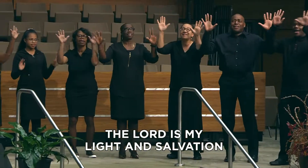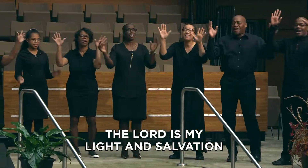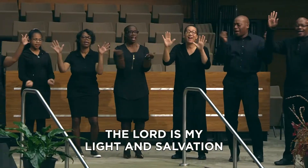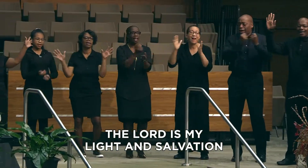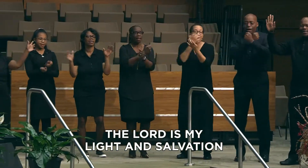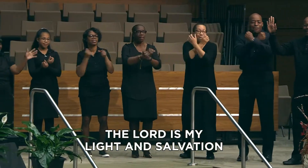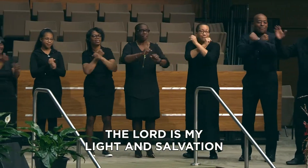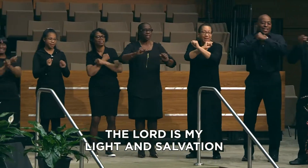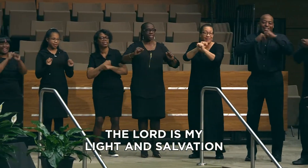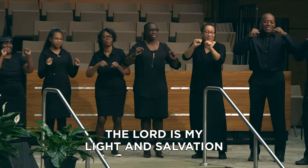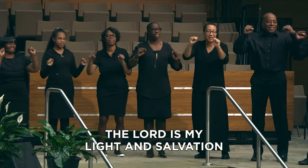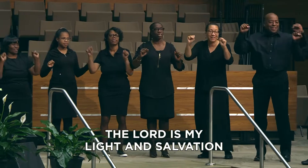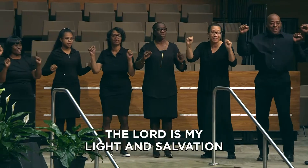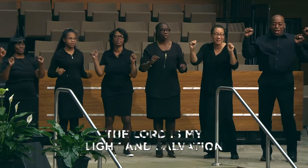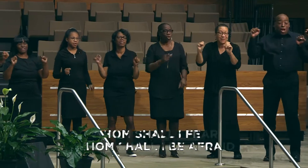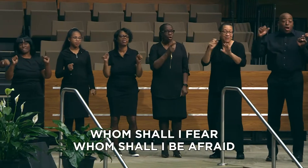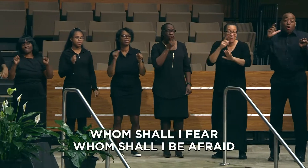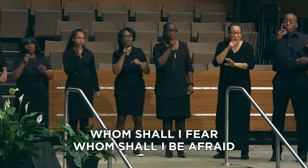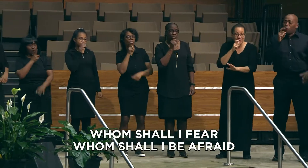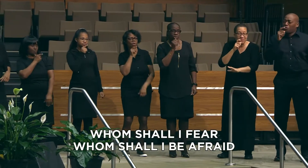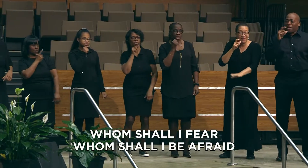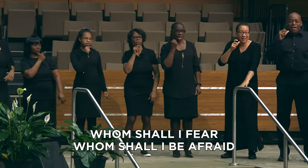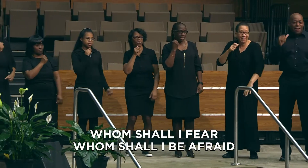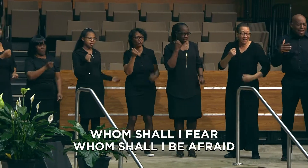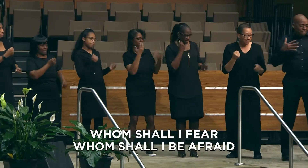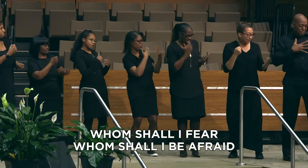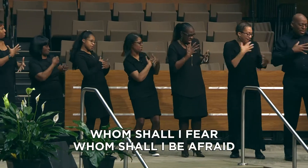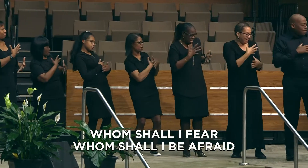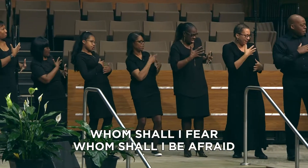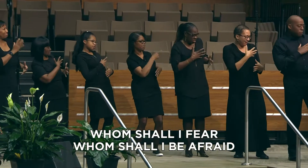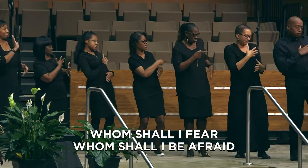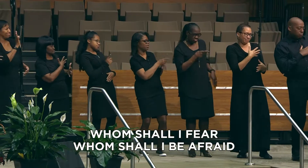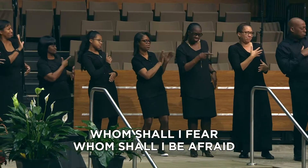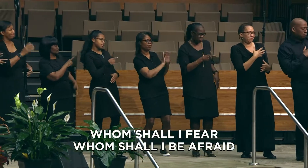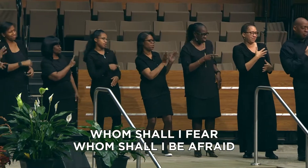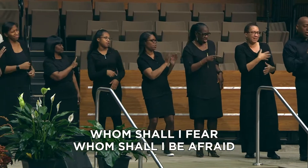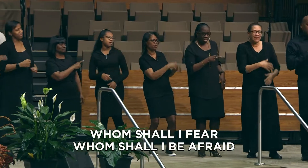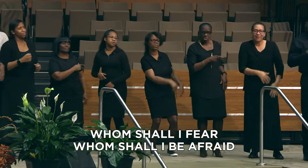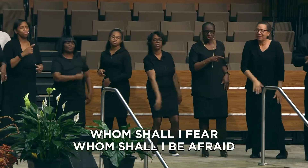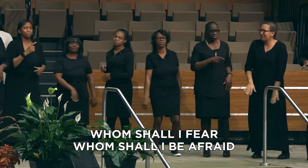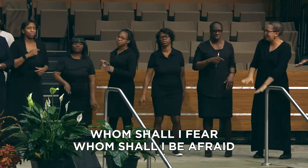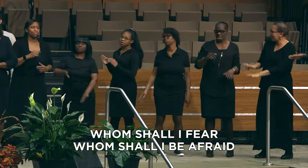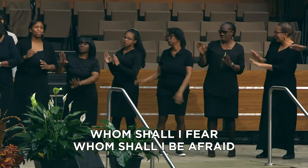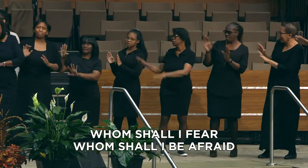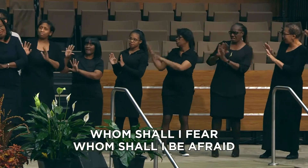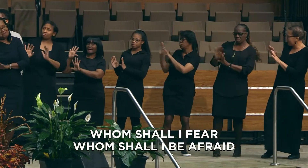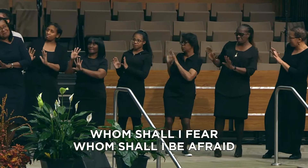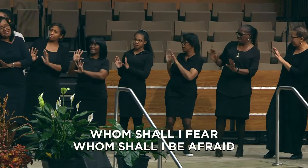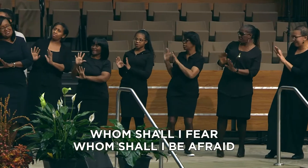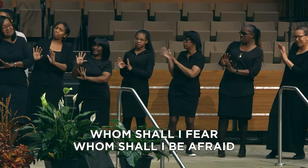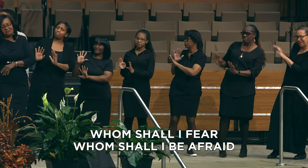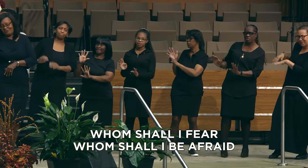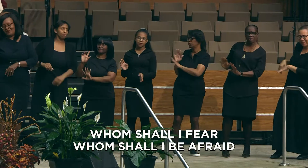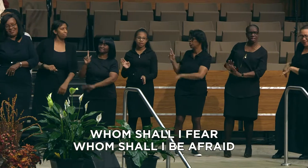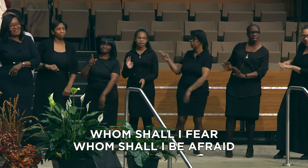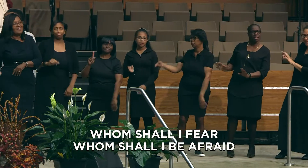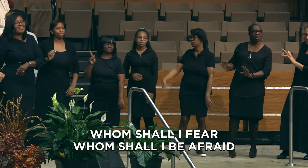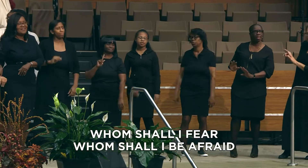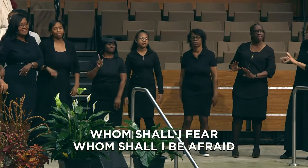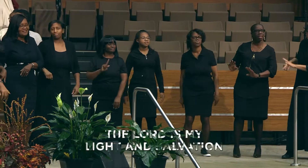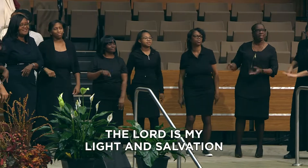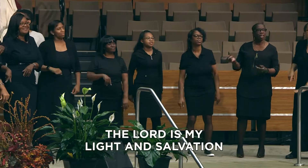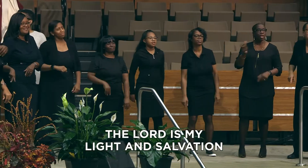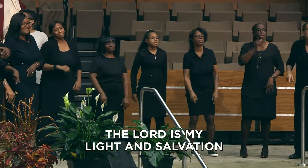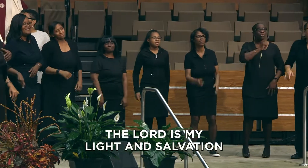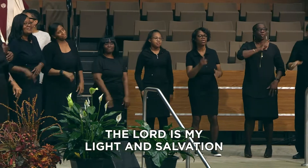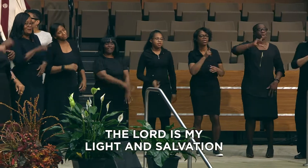light, salvation. Whom shall I fear? Whom shall I fear? Whom shall I be